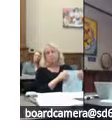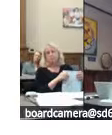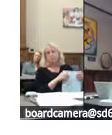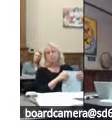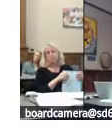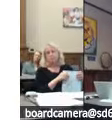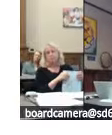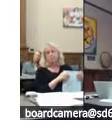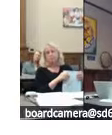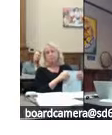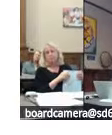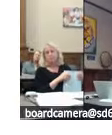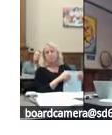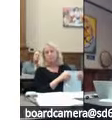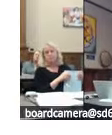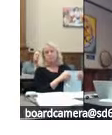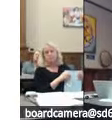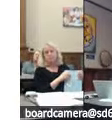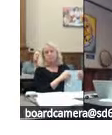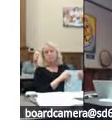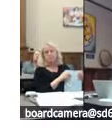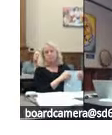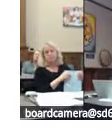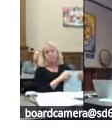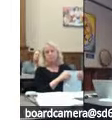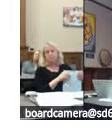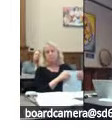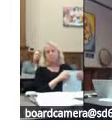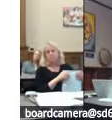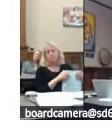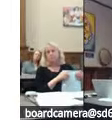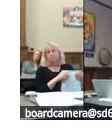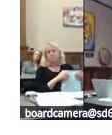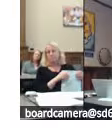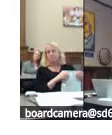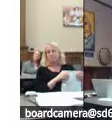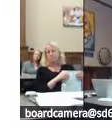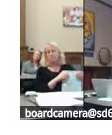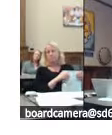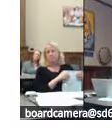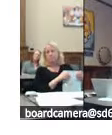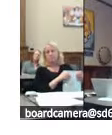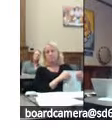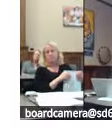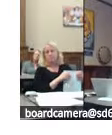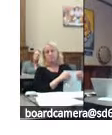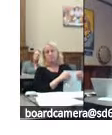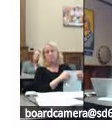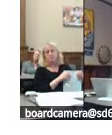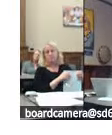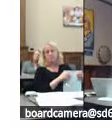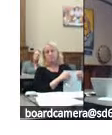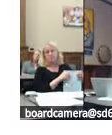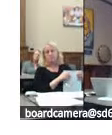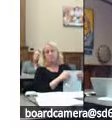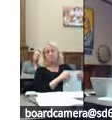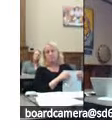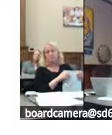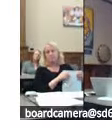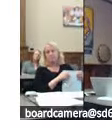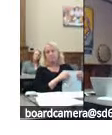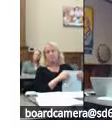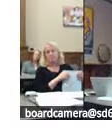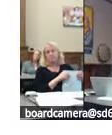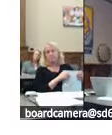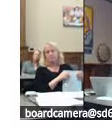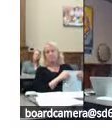unsafe workplace. It's a little hypocritical, if you ask me, and I'm a little disgusted by the fact that this is